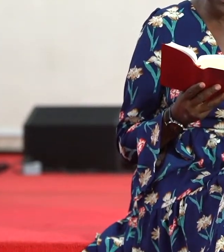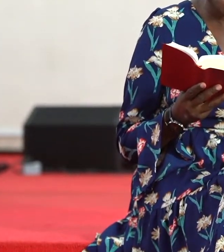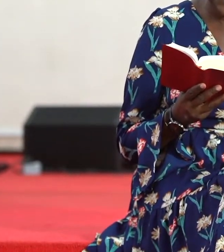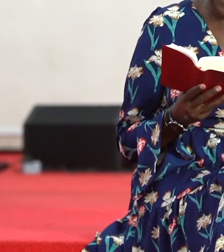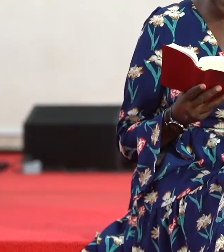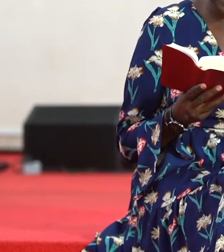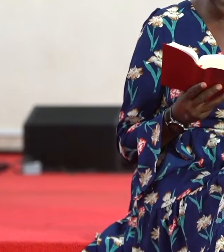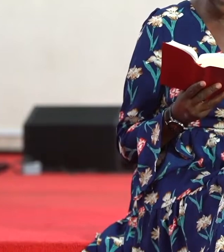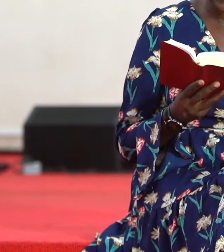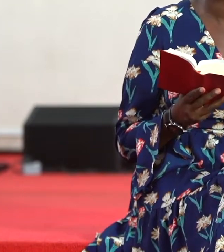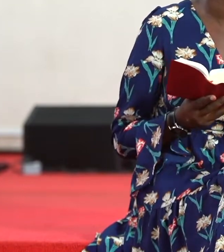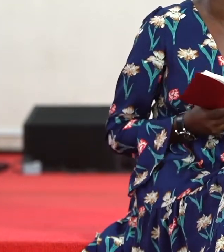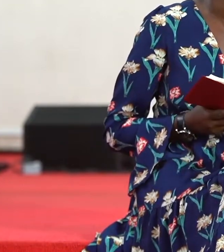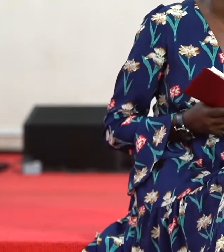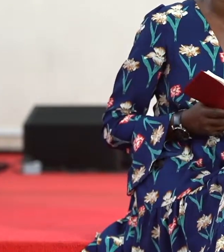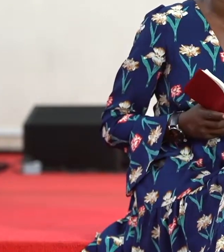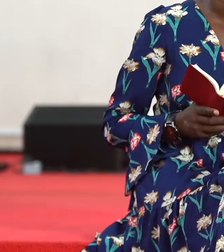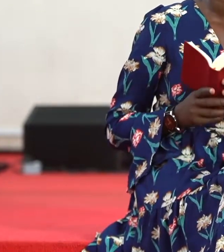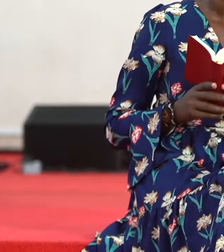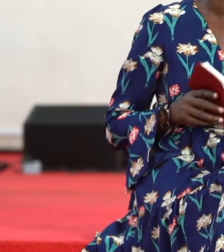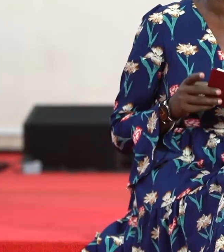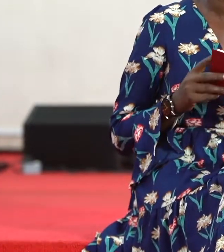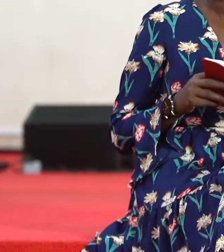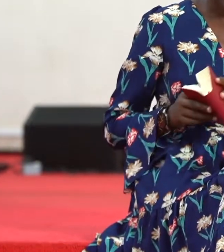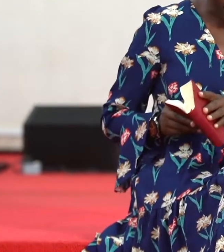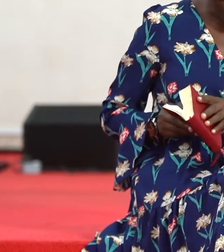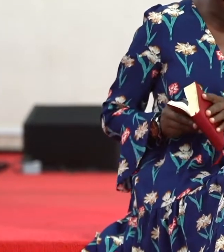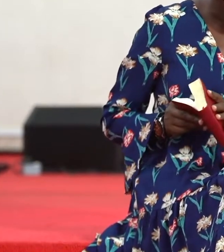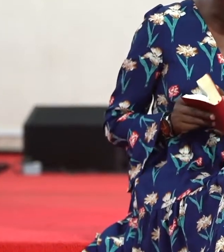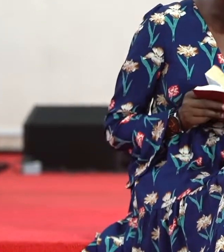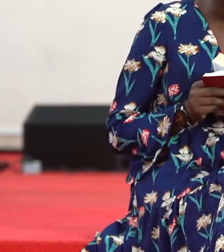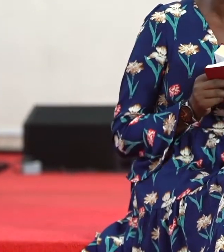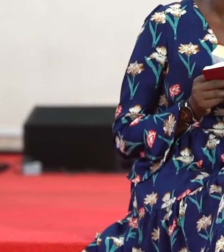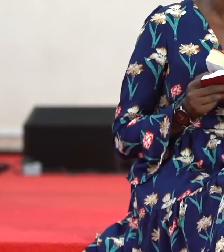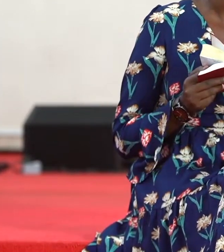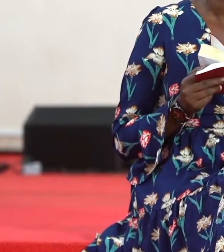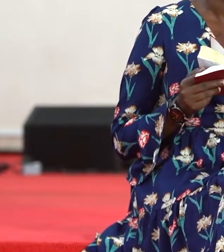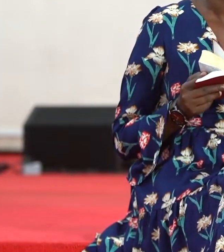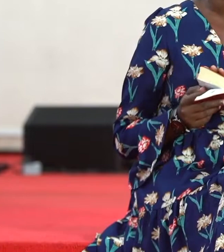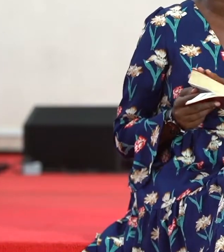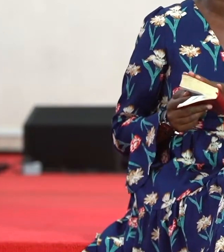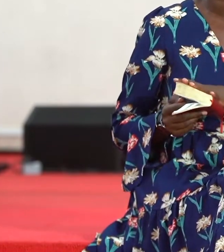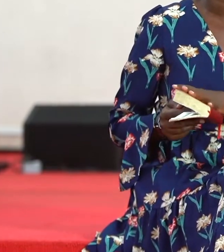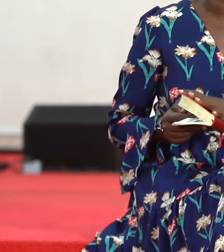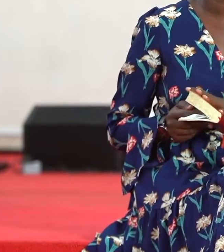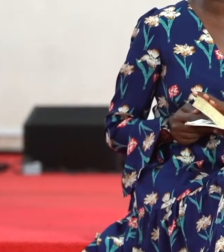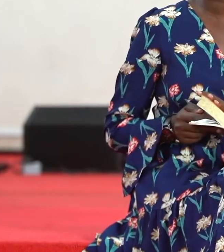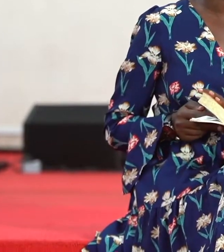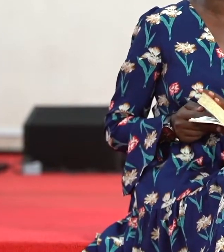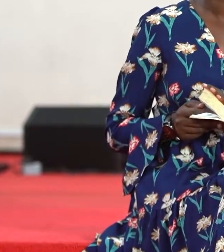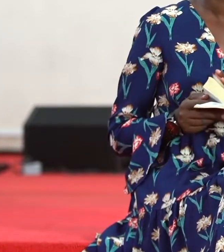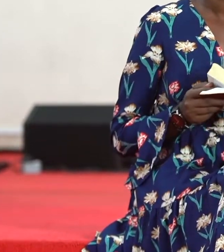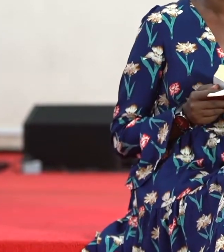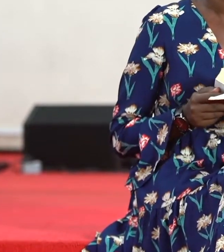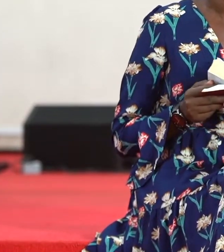spiritual blessing in Christ." So the Bible tells us that those who are in Christ